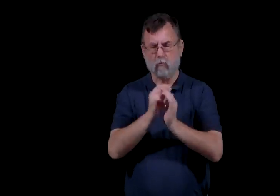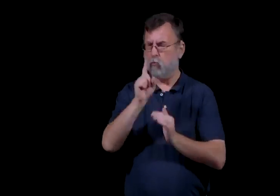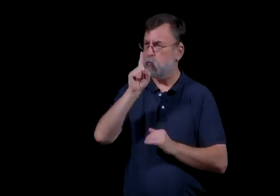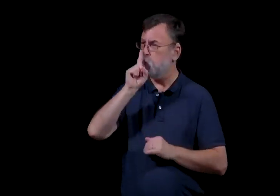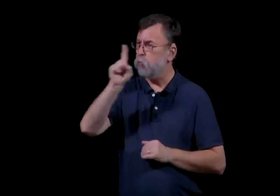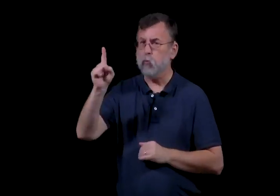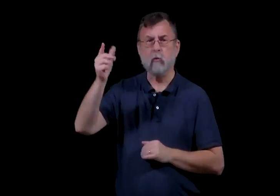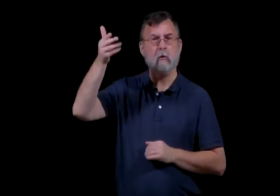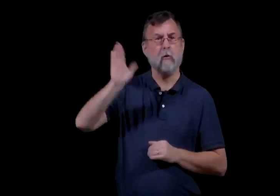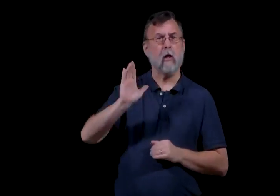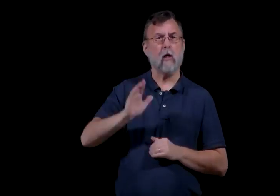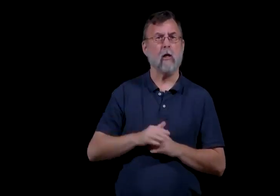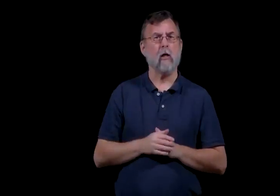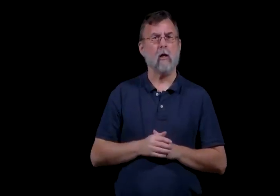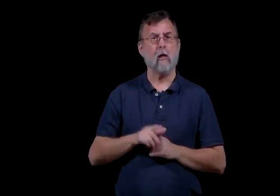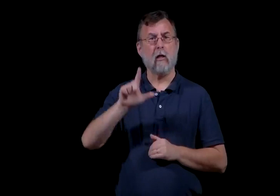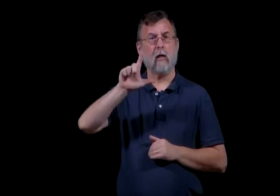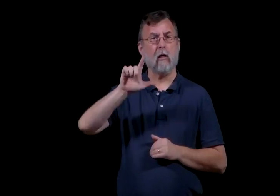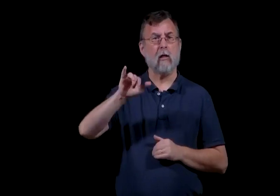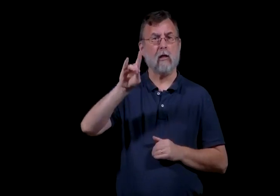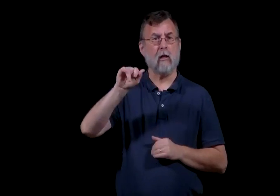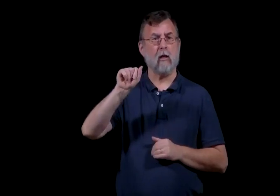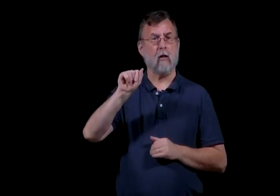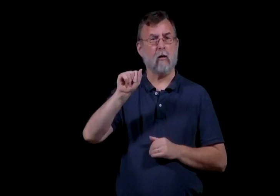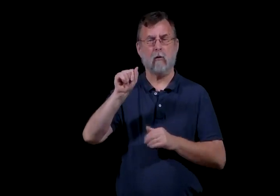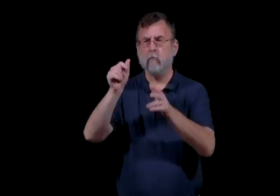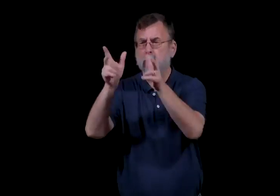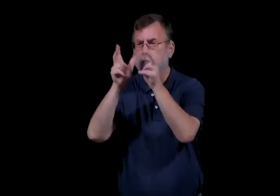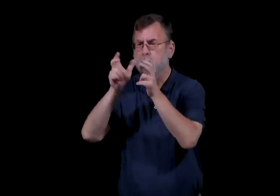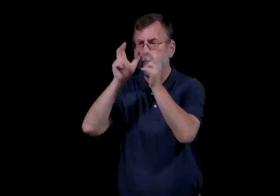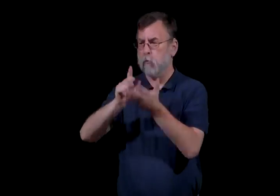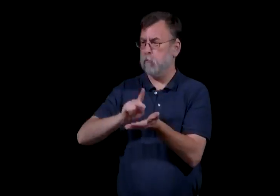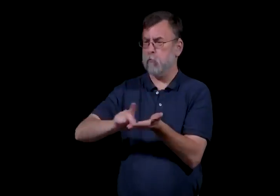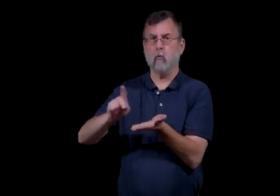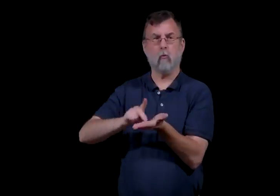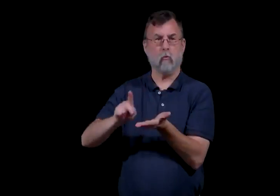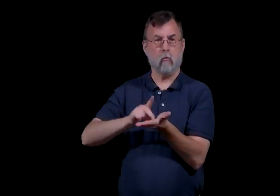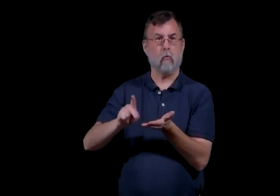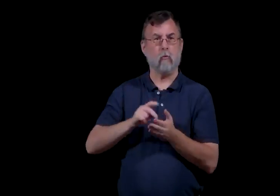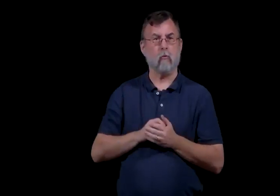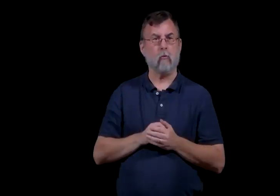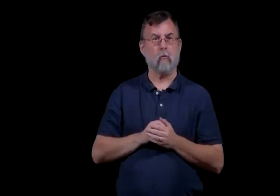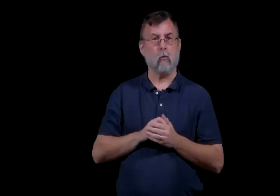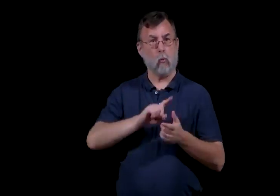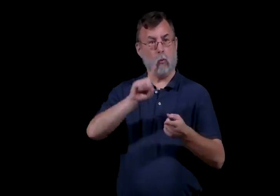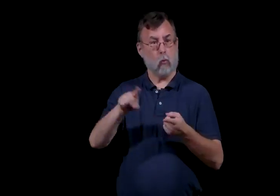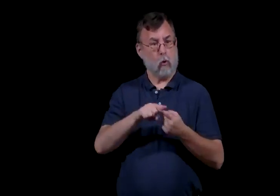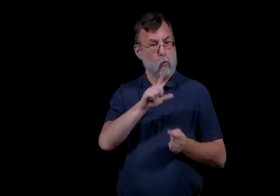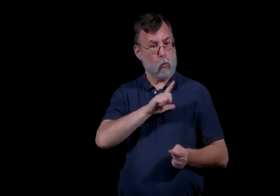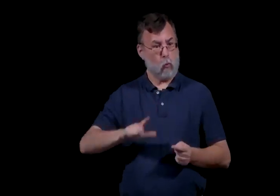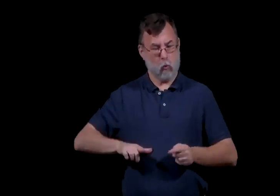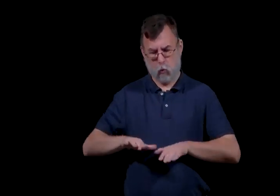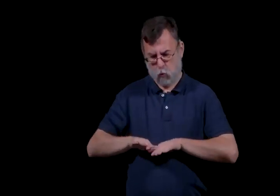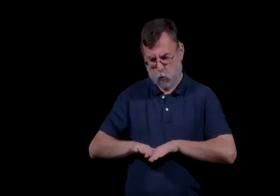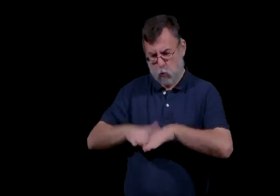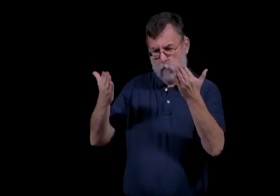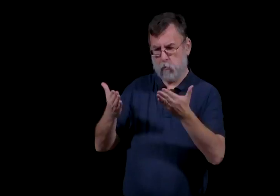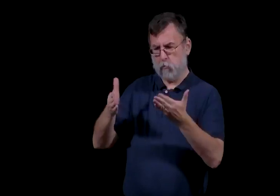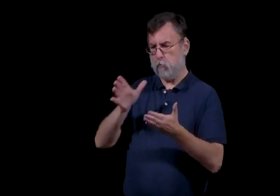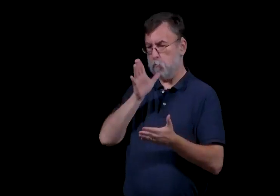She was a worshiper of the true God, and Lydia was listening to Paul, and the Lord